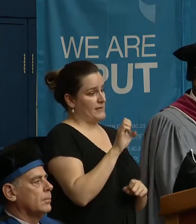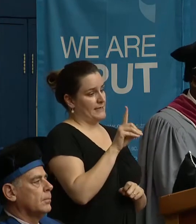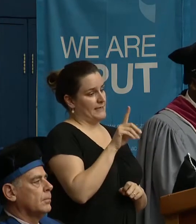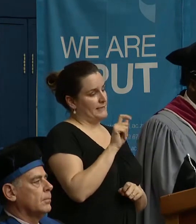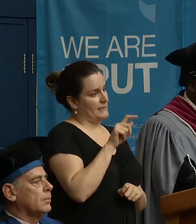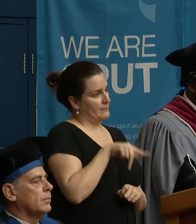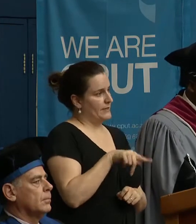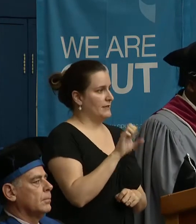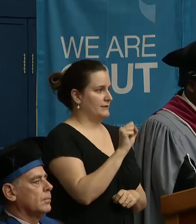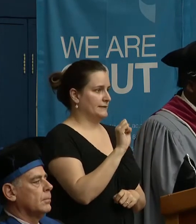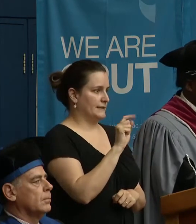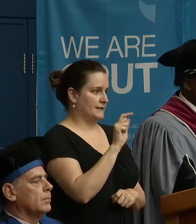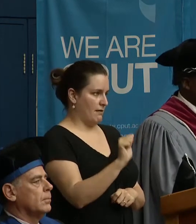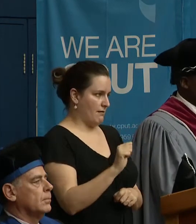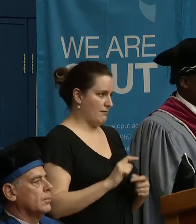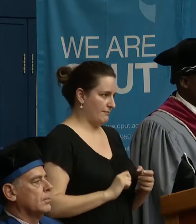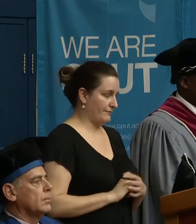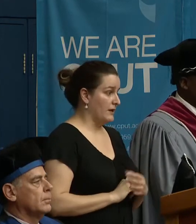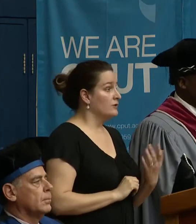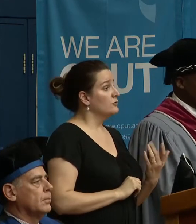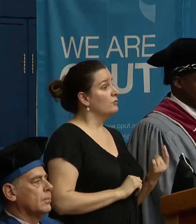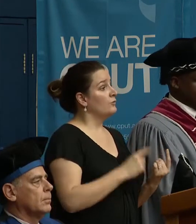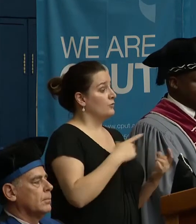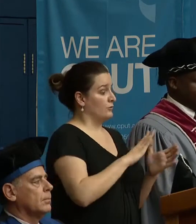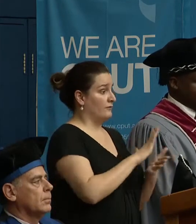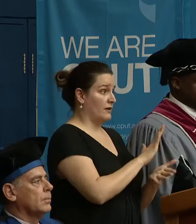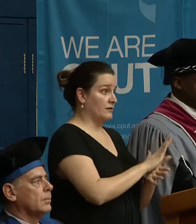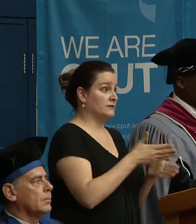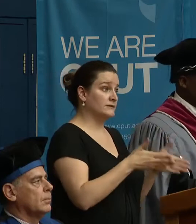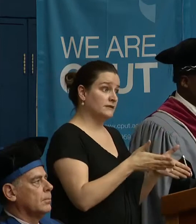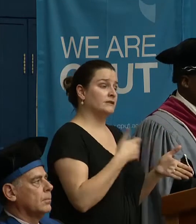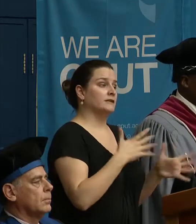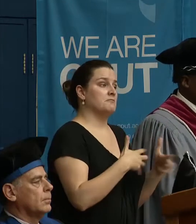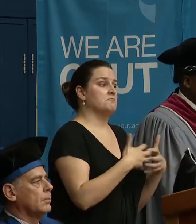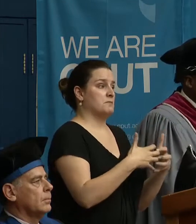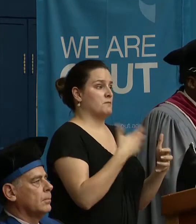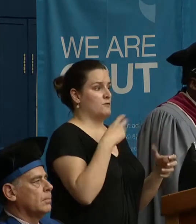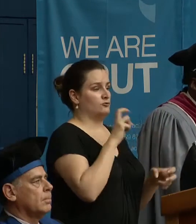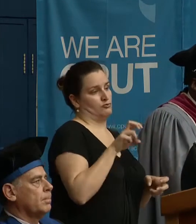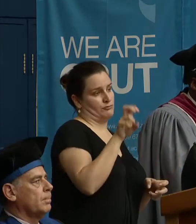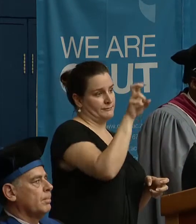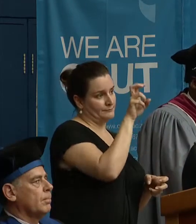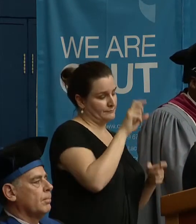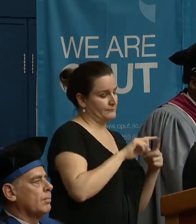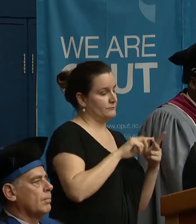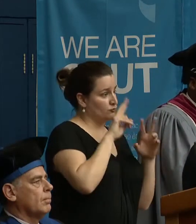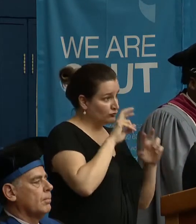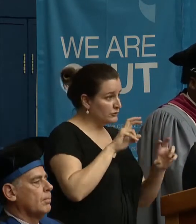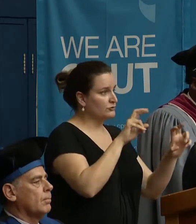sitter. The faculty has furthermore established a center for tourism research in